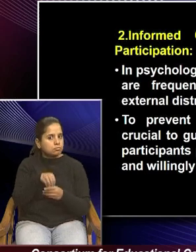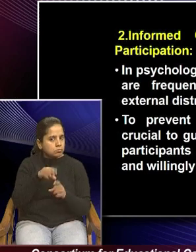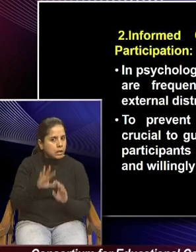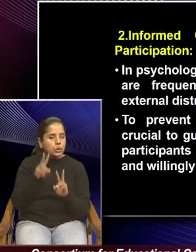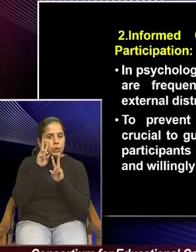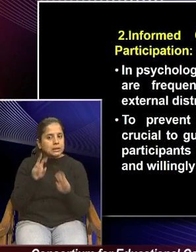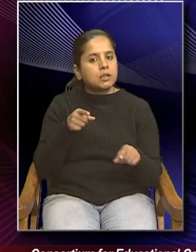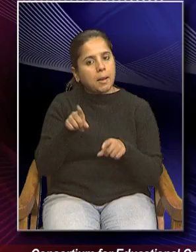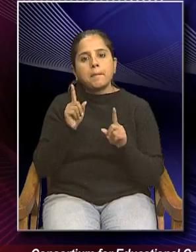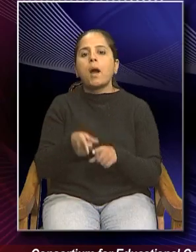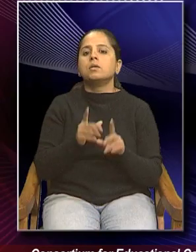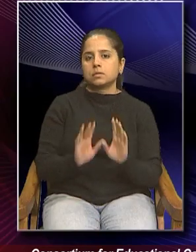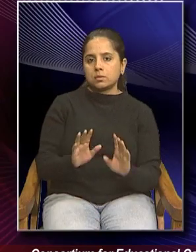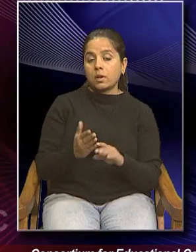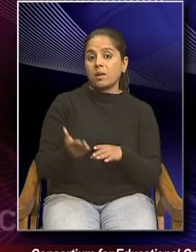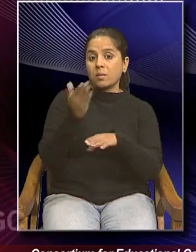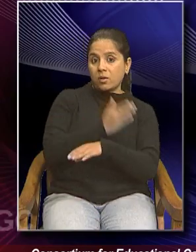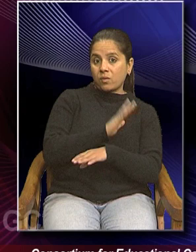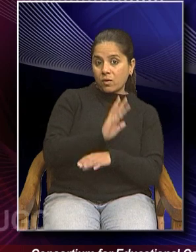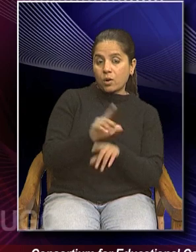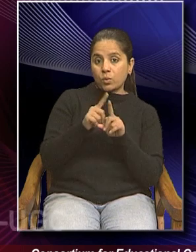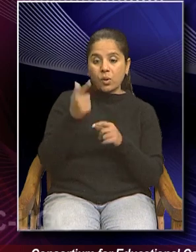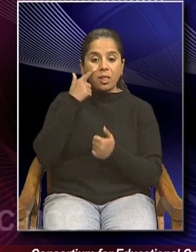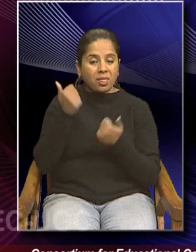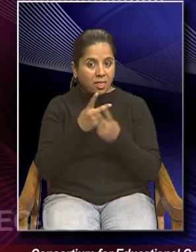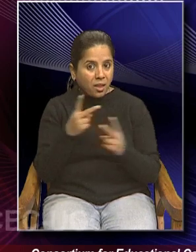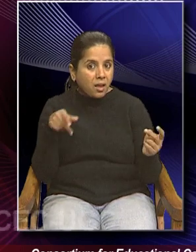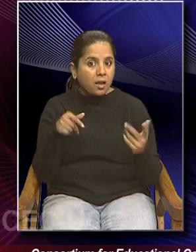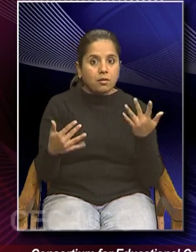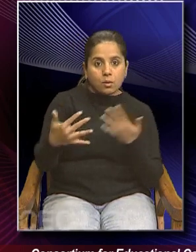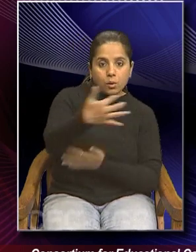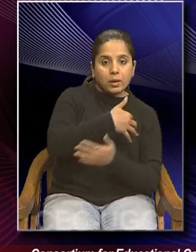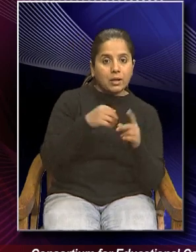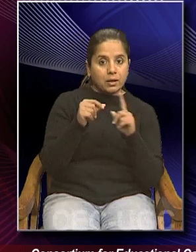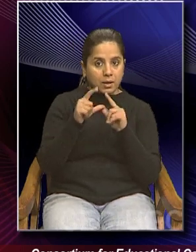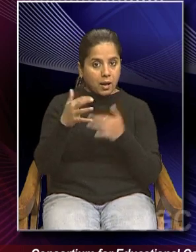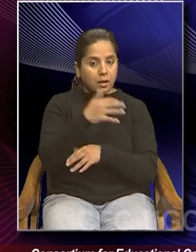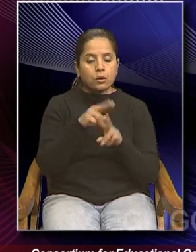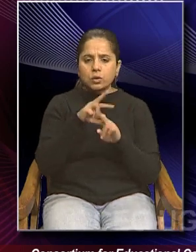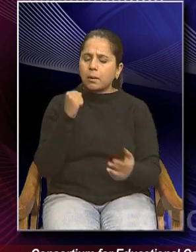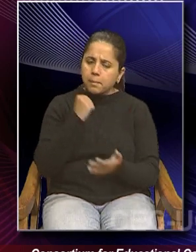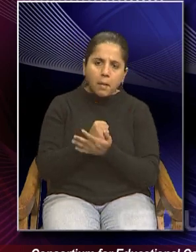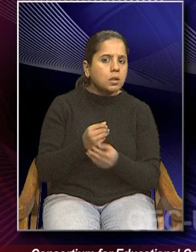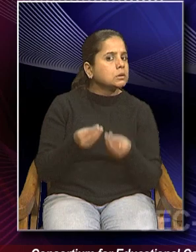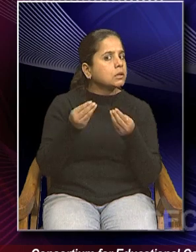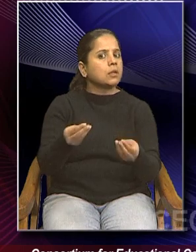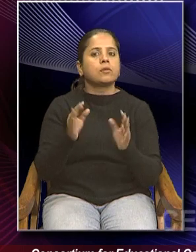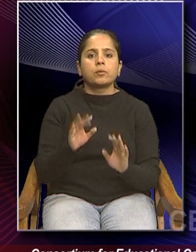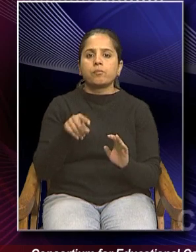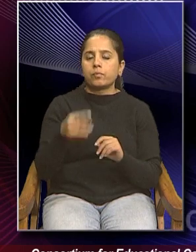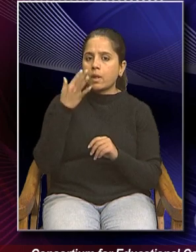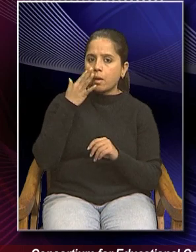the research. Prior to conducting experiments and gathering data, the researcher must provide the